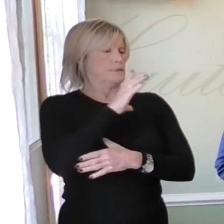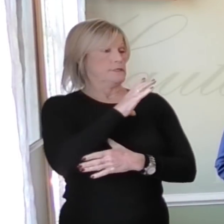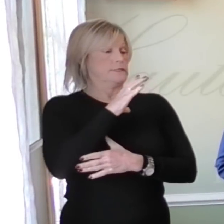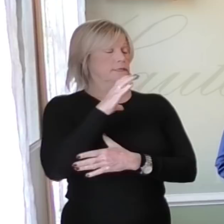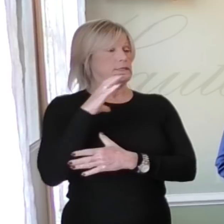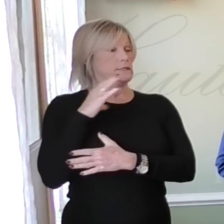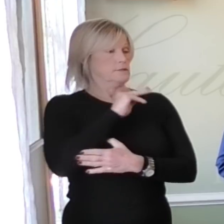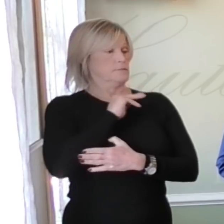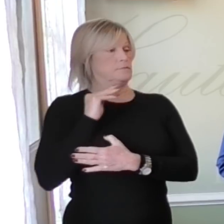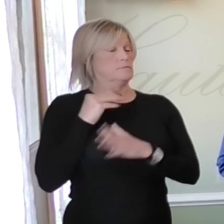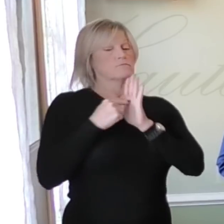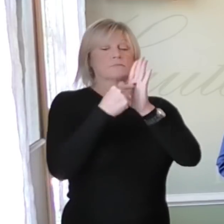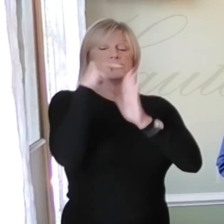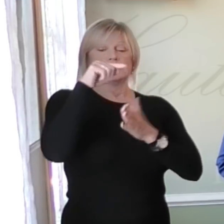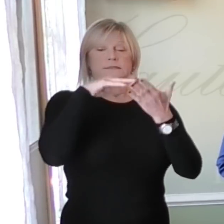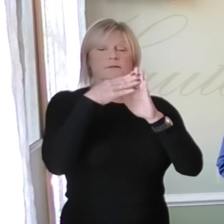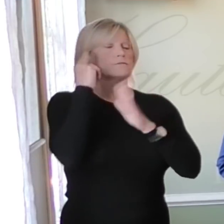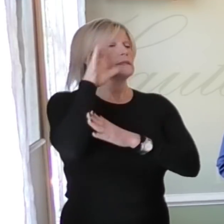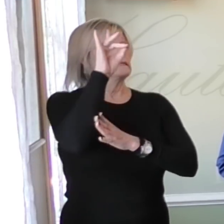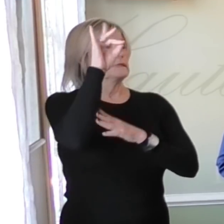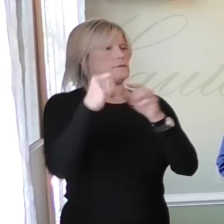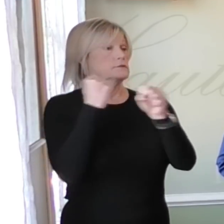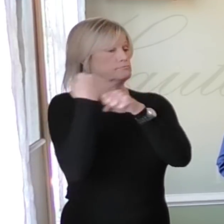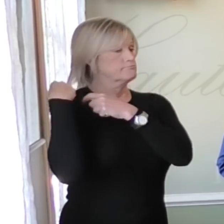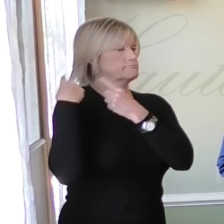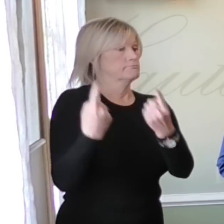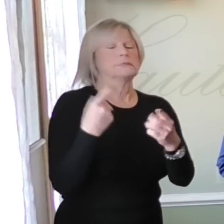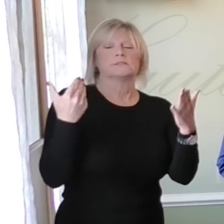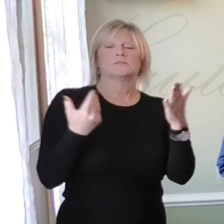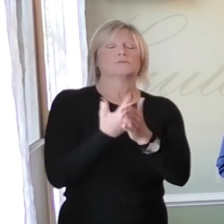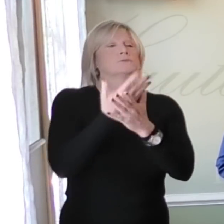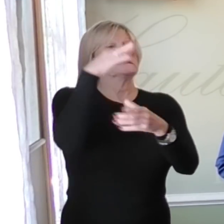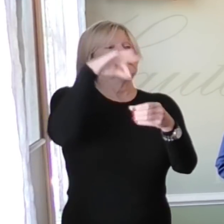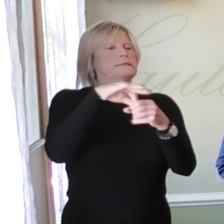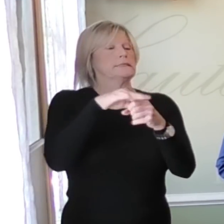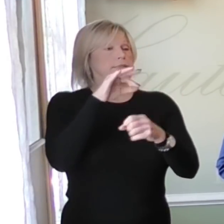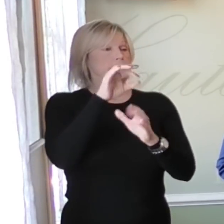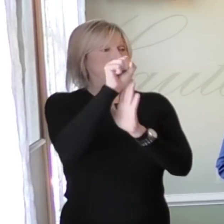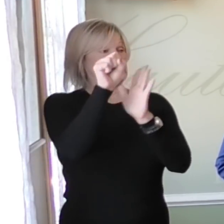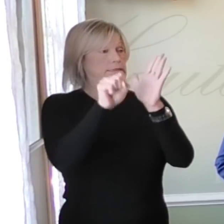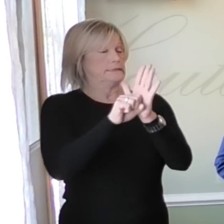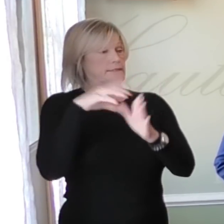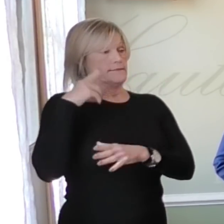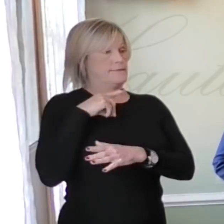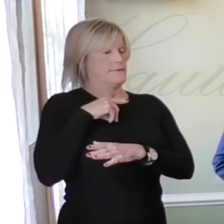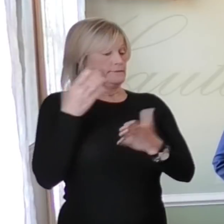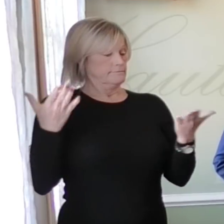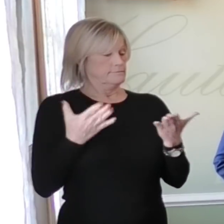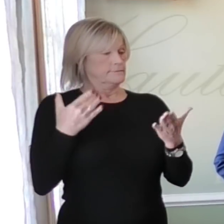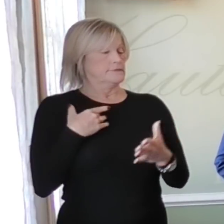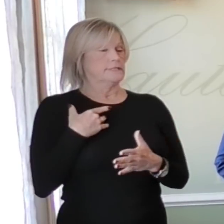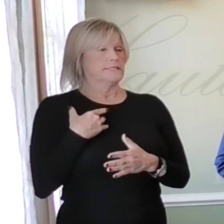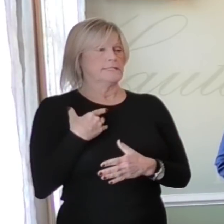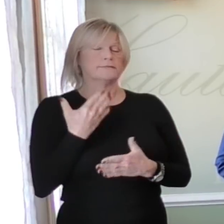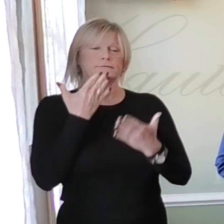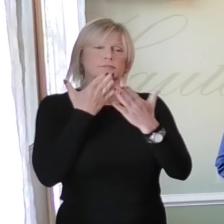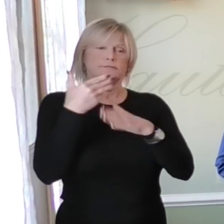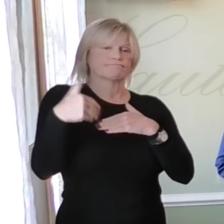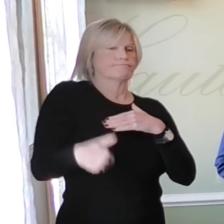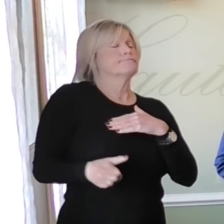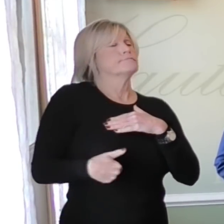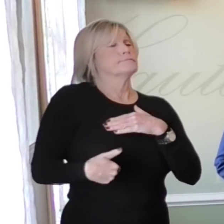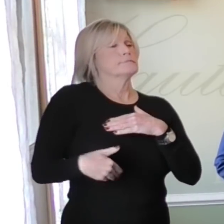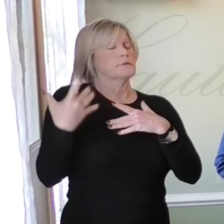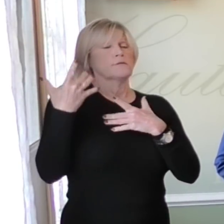member representing this town for 8 years, and as a newly elected state delegate for the area, I have a good sense of where we have